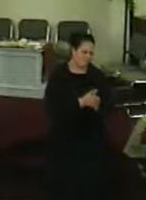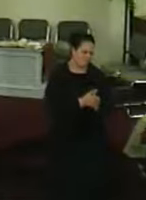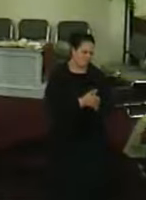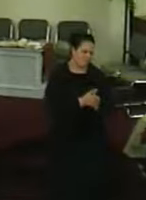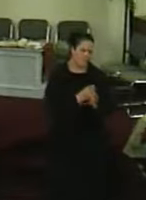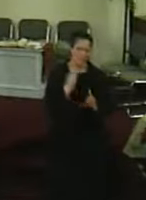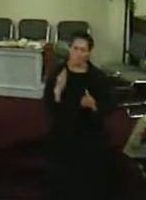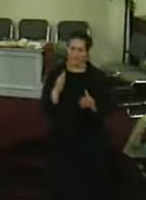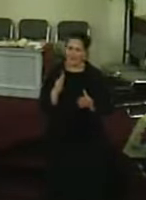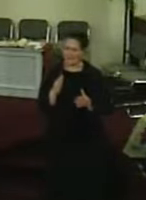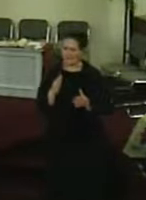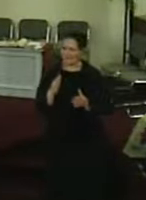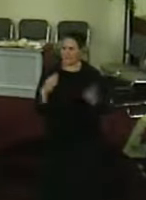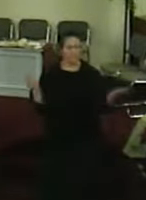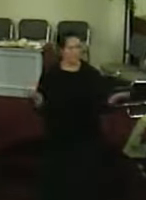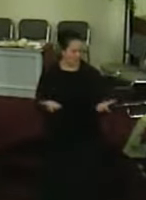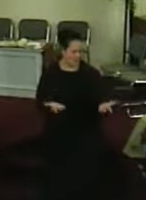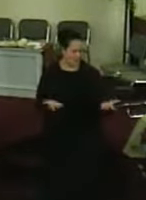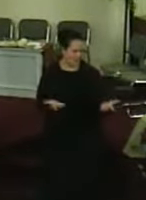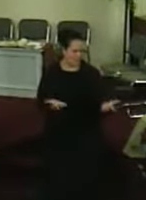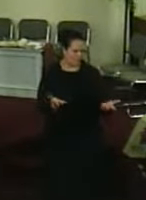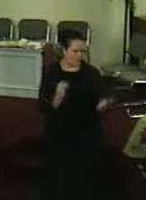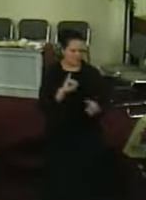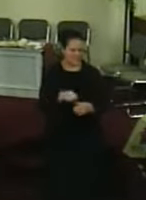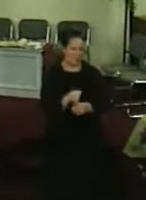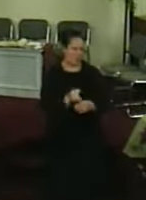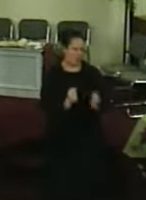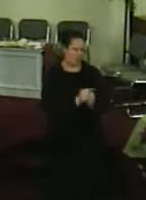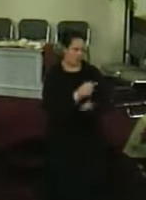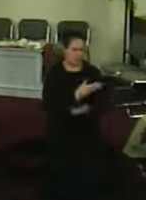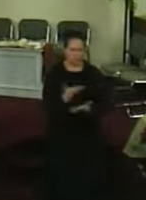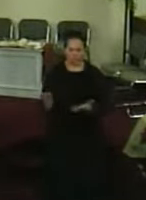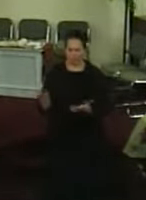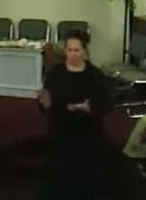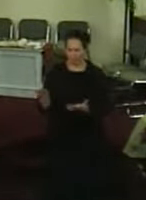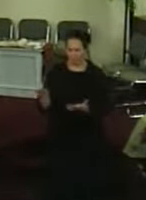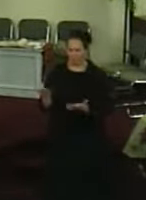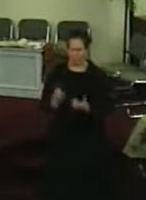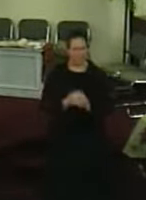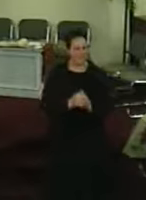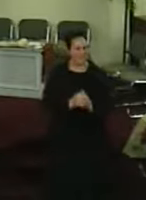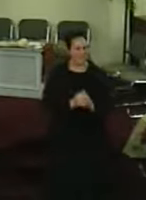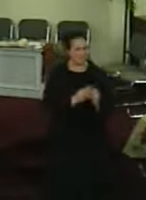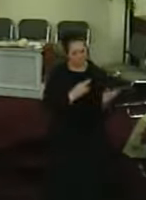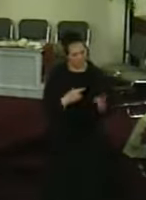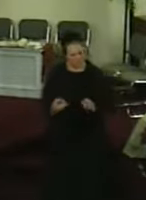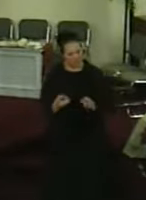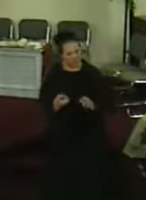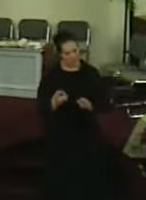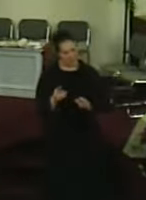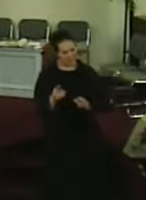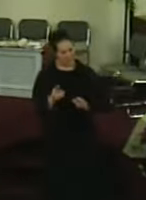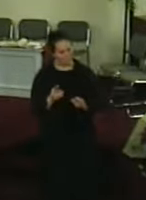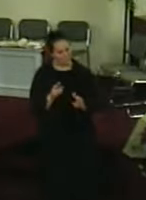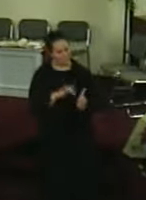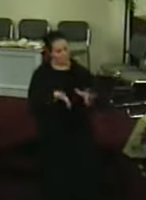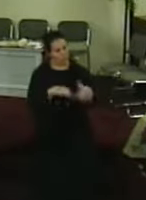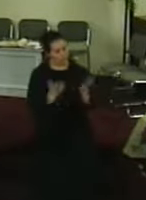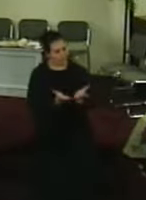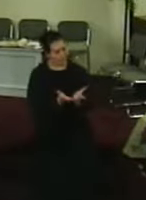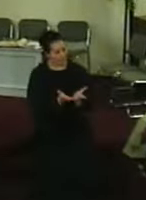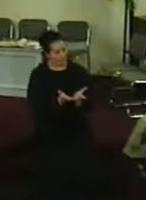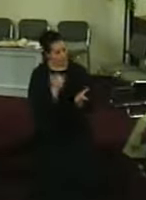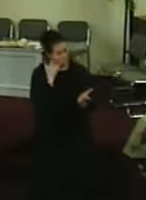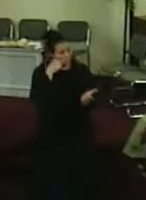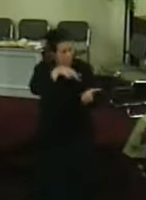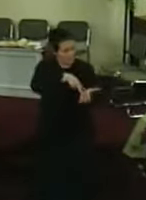Joe with you all. Amen. Praise God. Well, let's get right into the Word of God tonight. If you'd like to stand, turn your